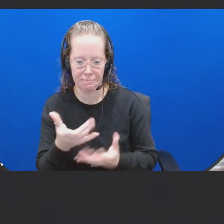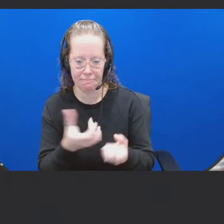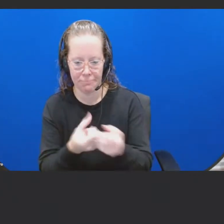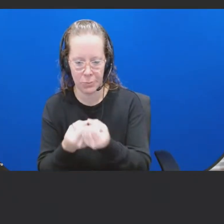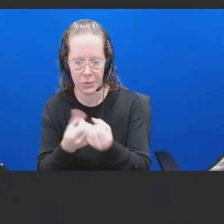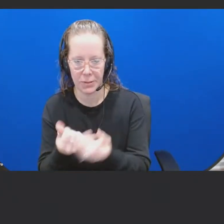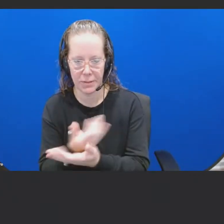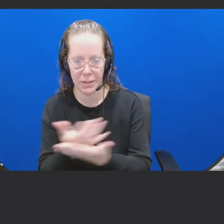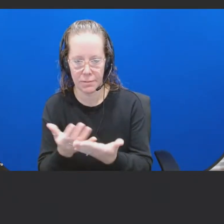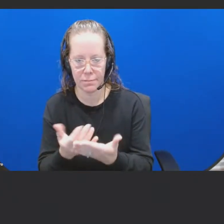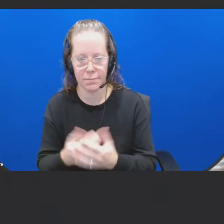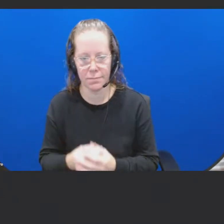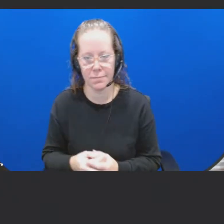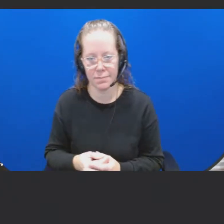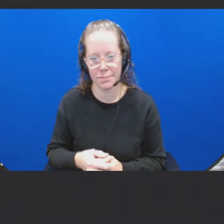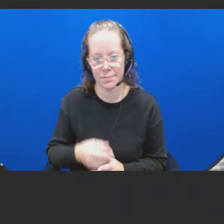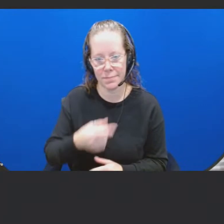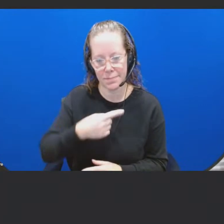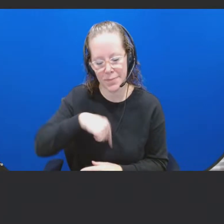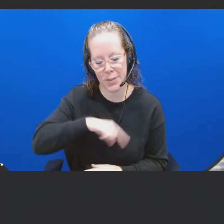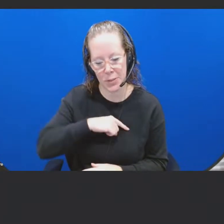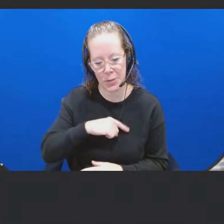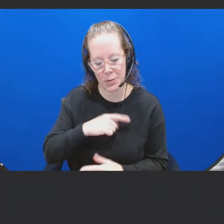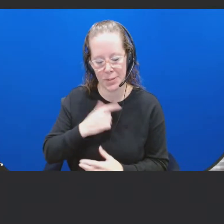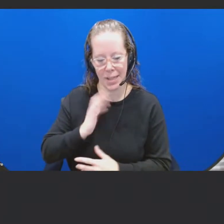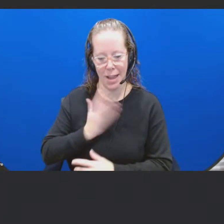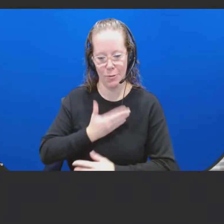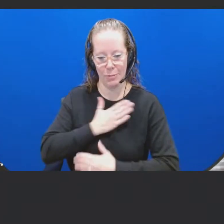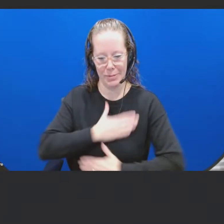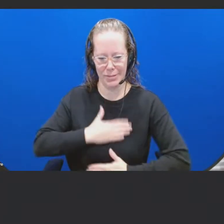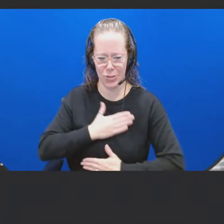because we want to.